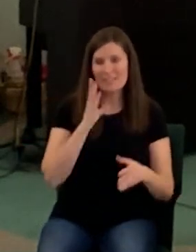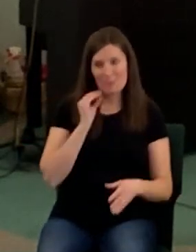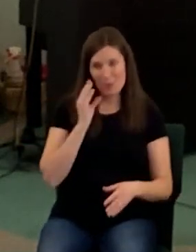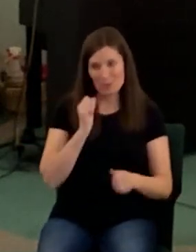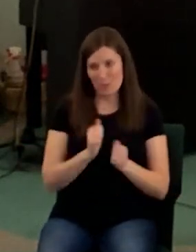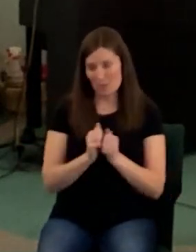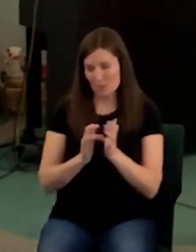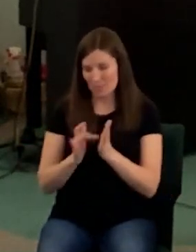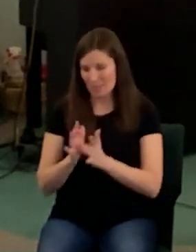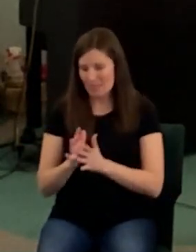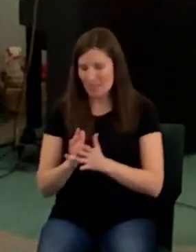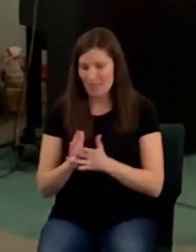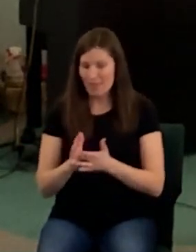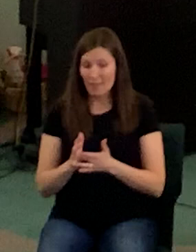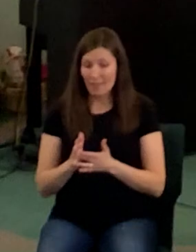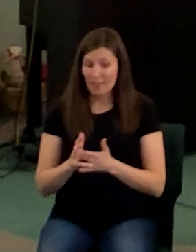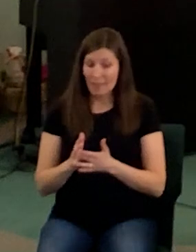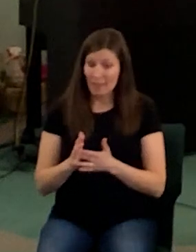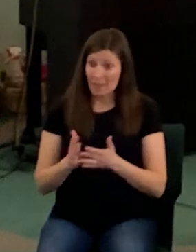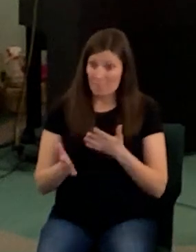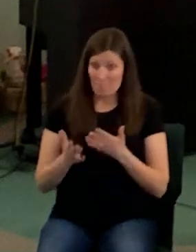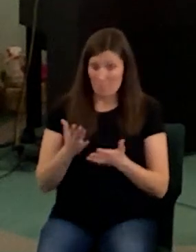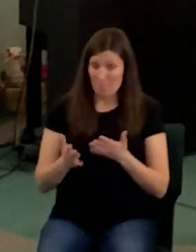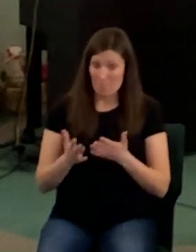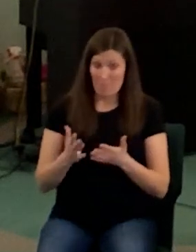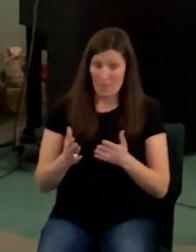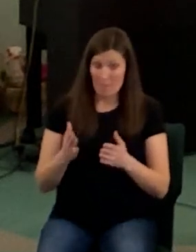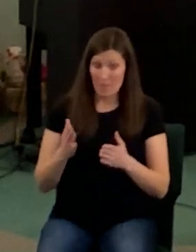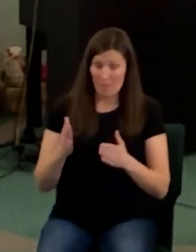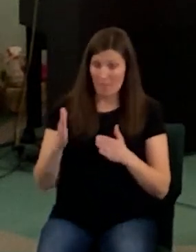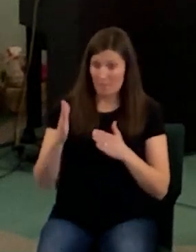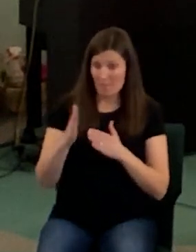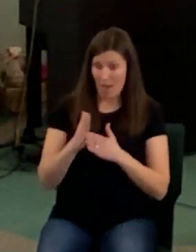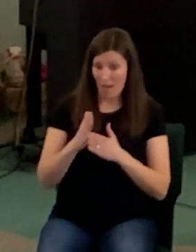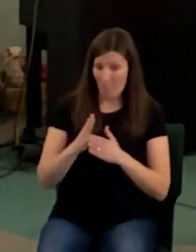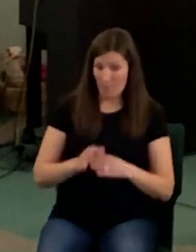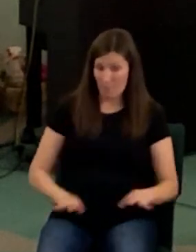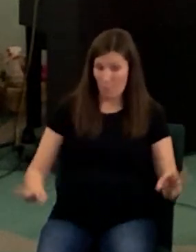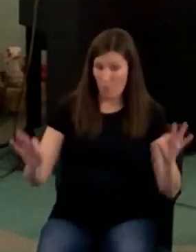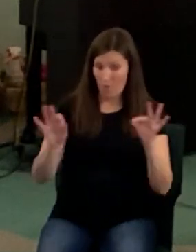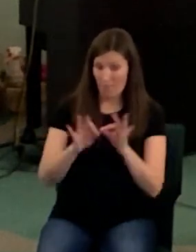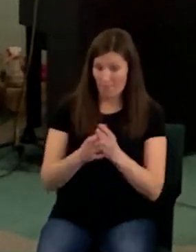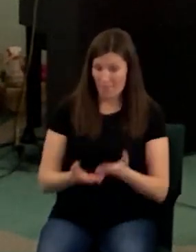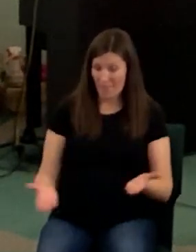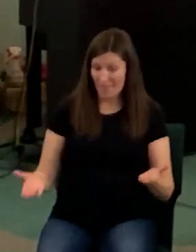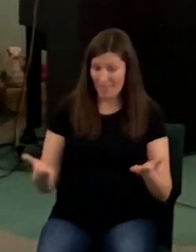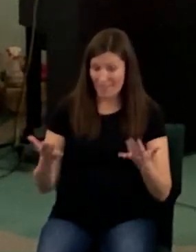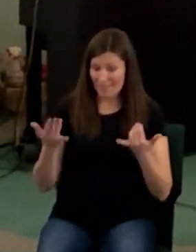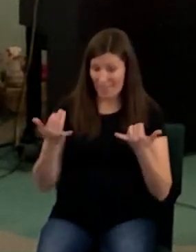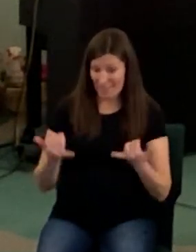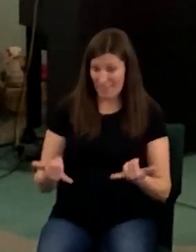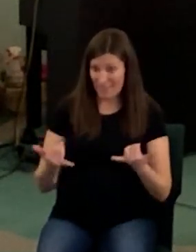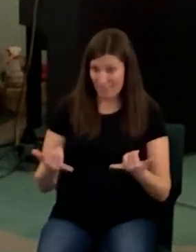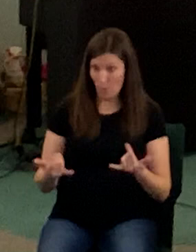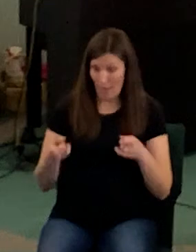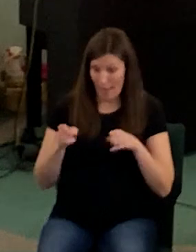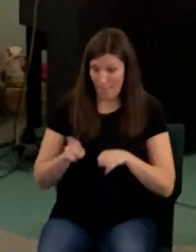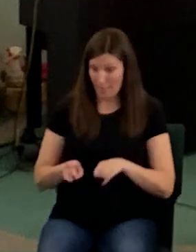Perhaps the most important part of these 14 verses isn't what happened on the sea, but what happens here on the